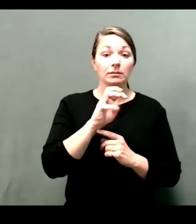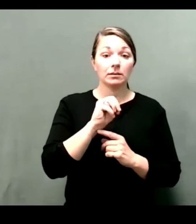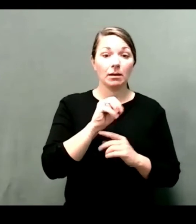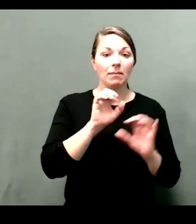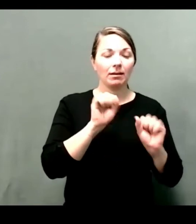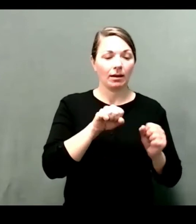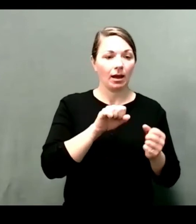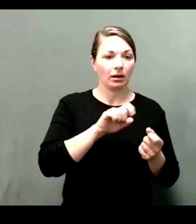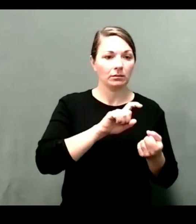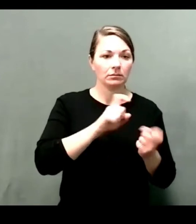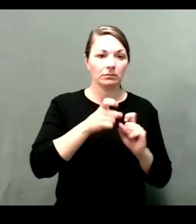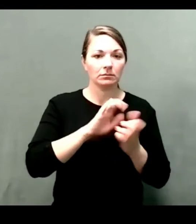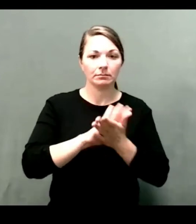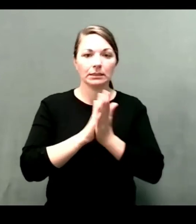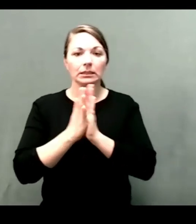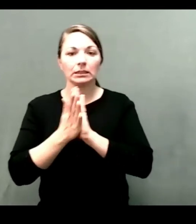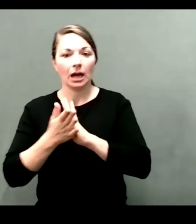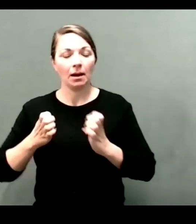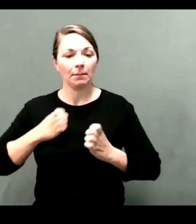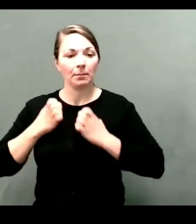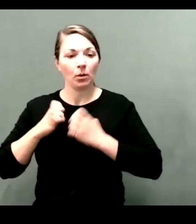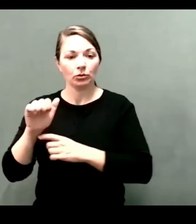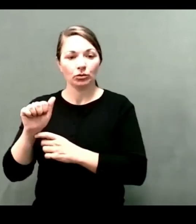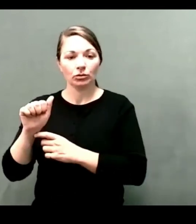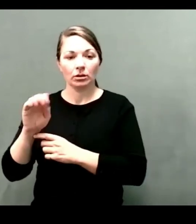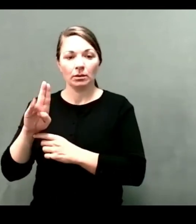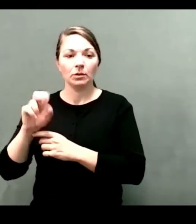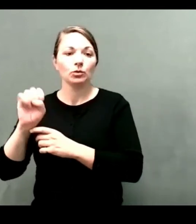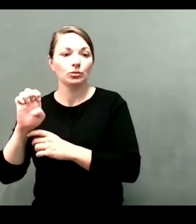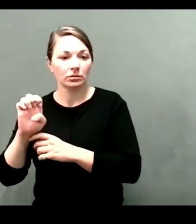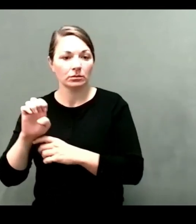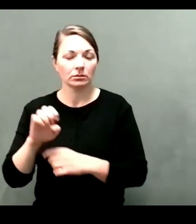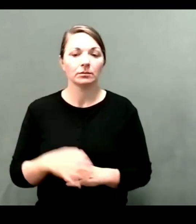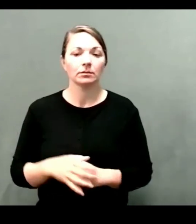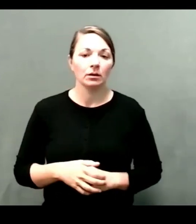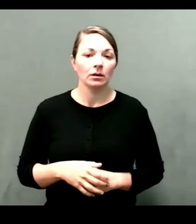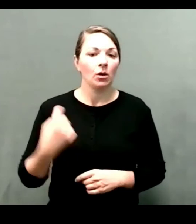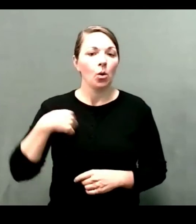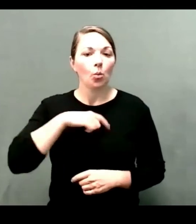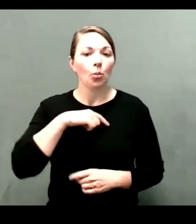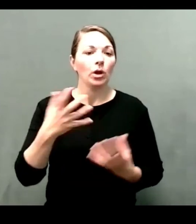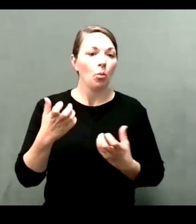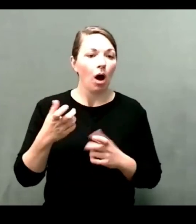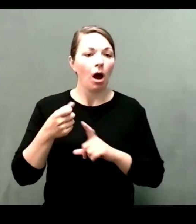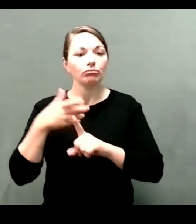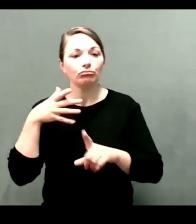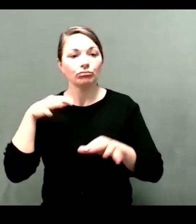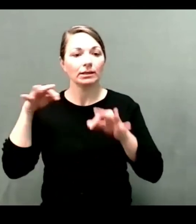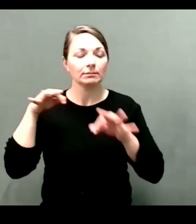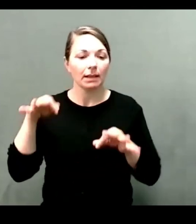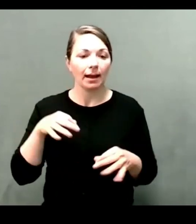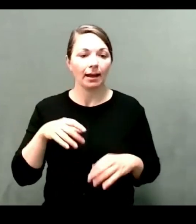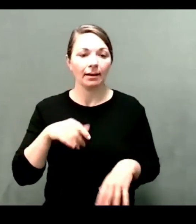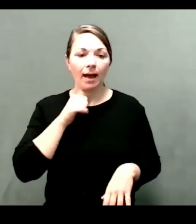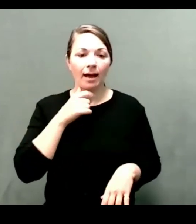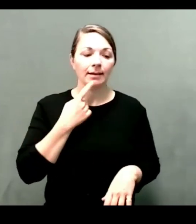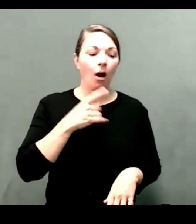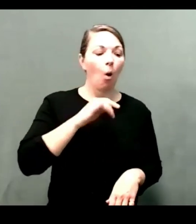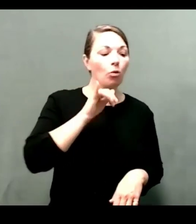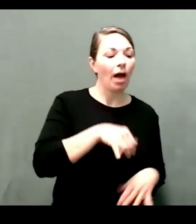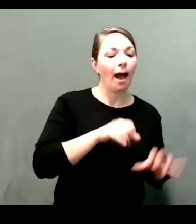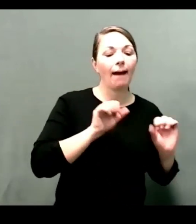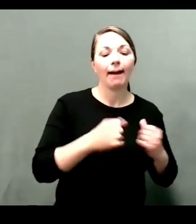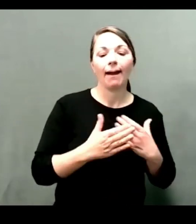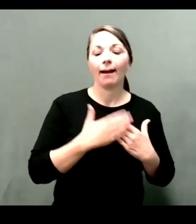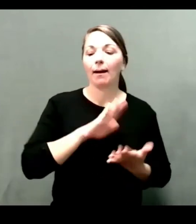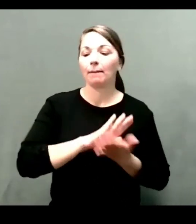some questions to think about some of those more nuanced levels, rather than just, explaining, well, this can become this. Great, we know that. And